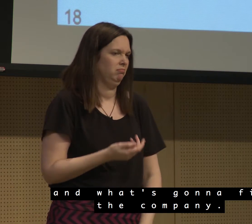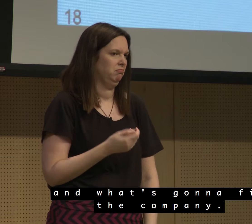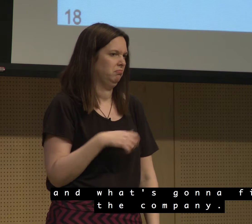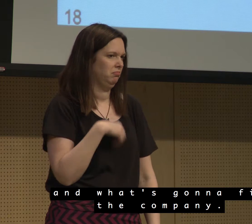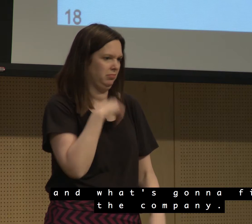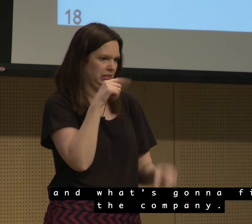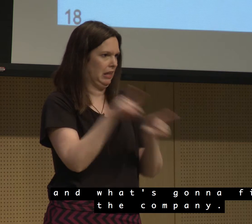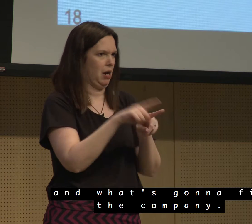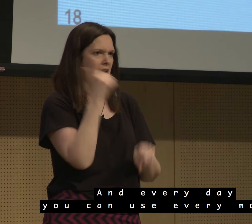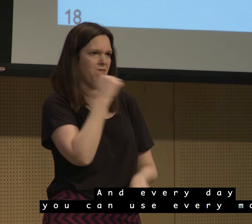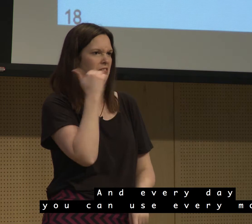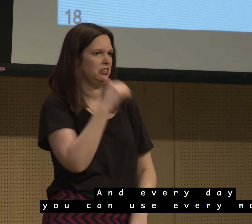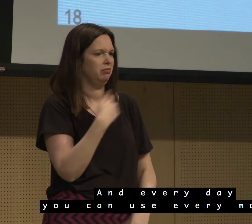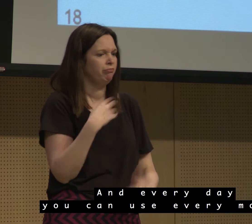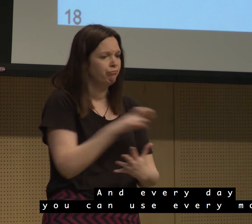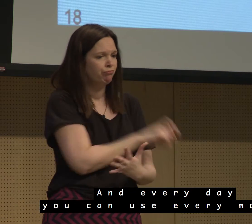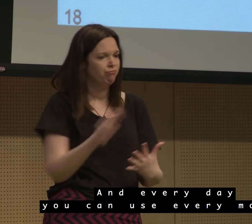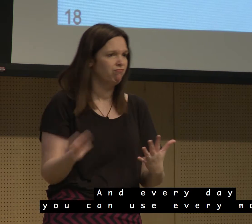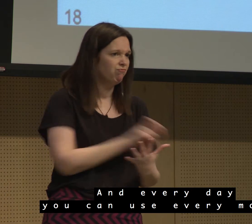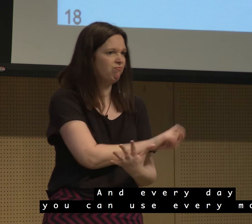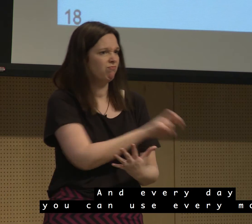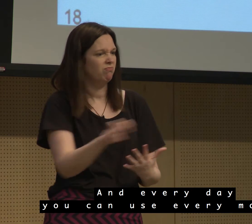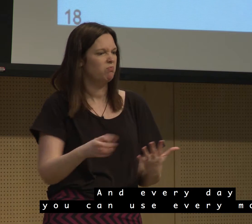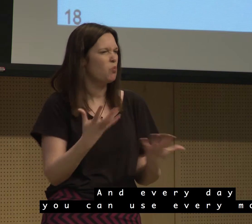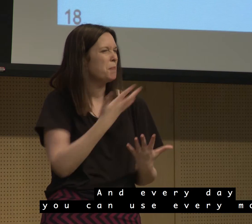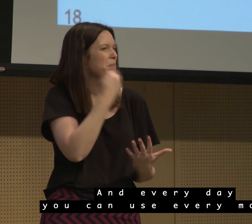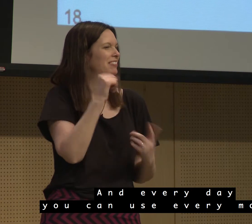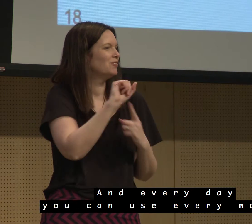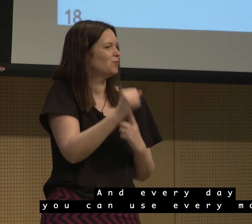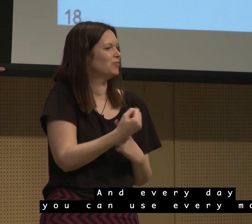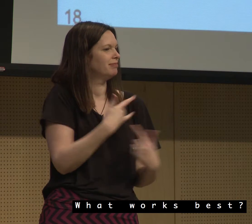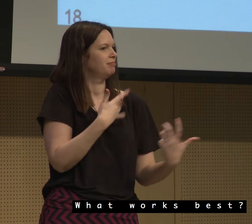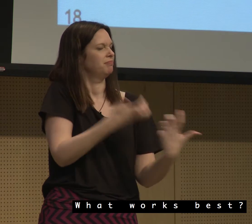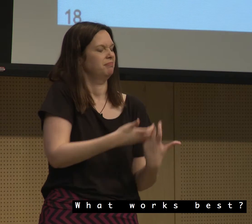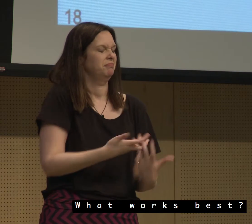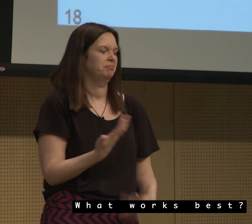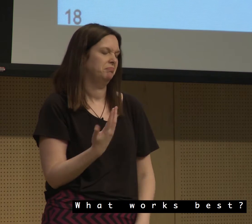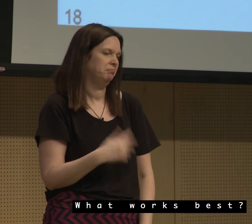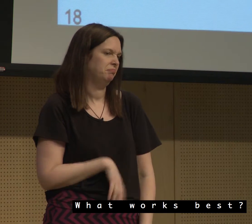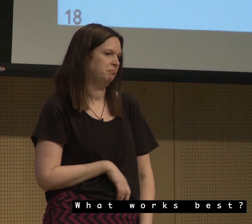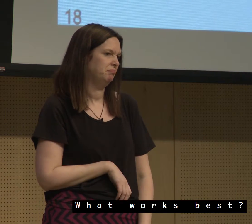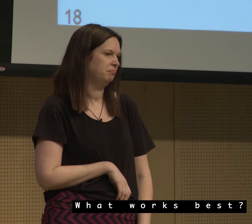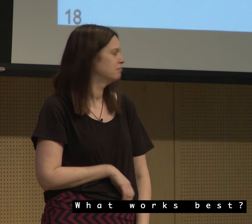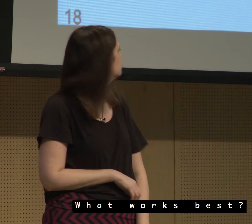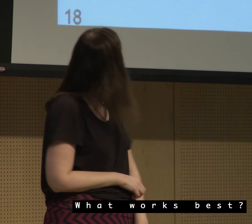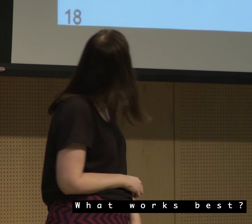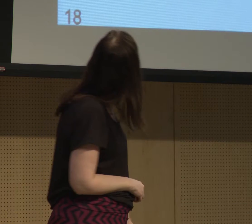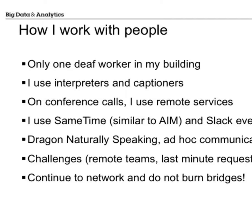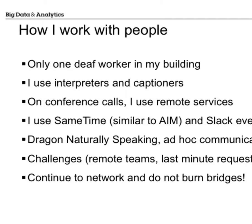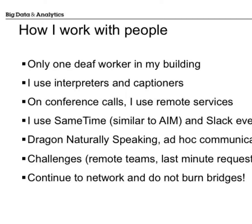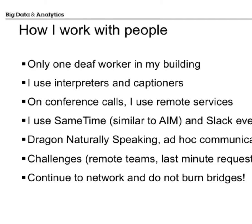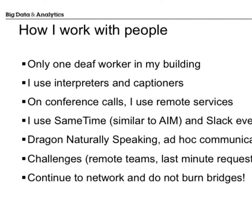the company. And every day you can use every mode. What works best?